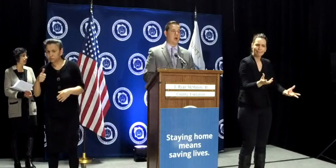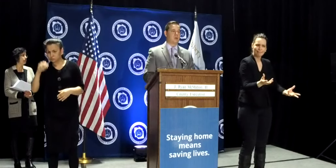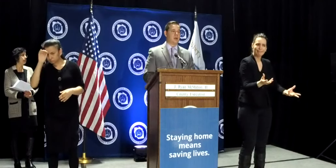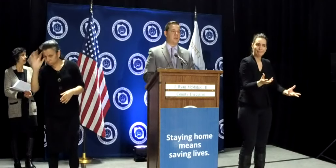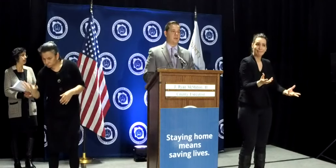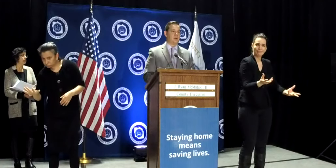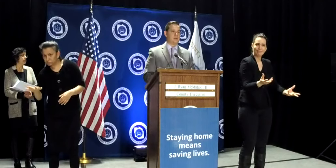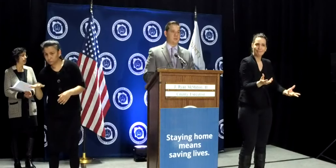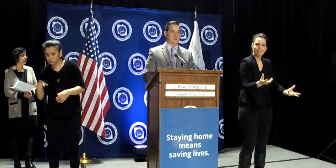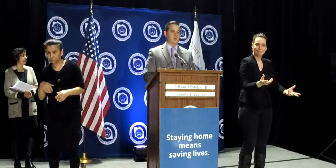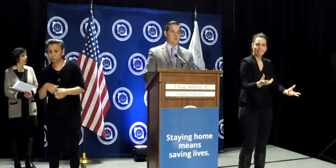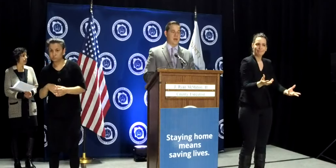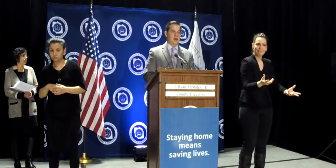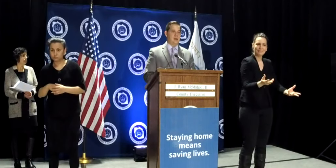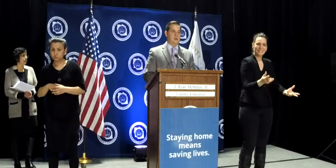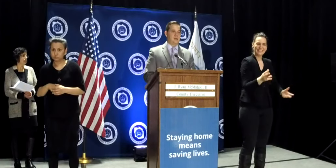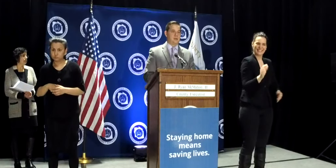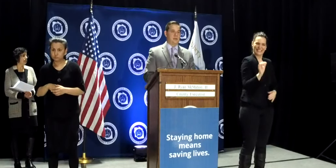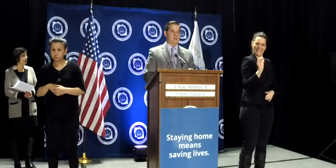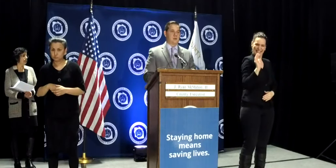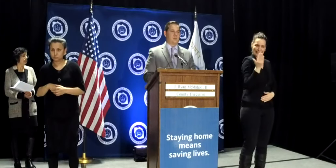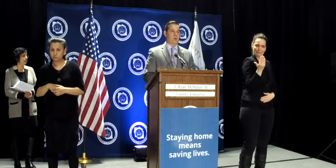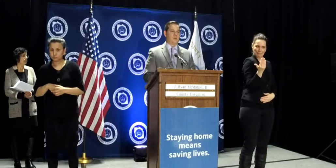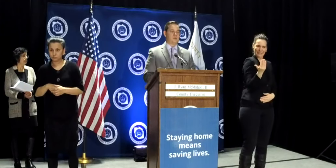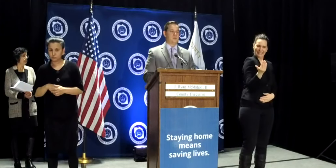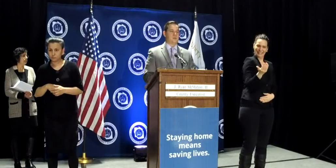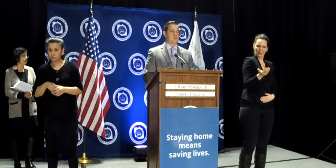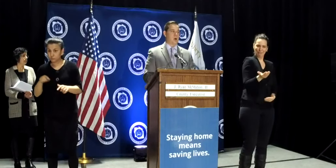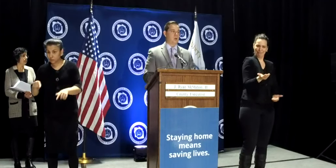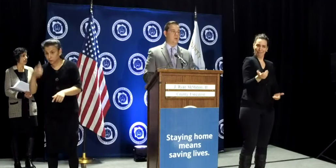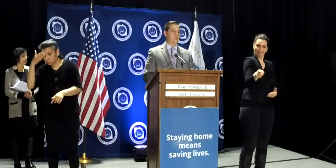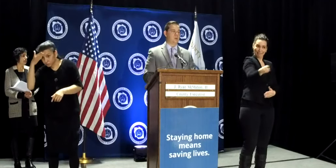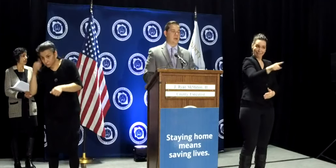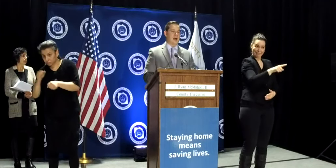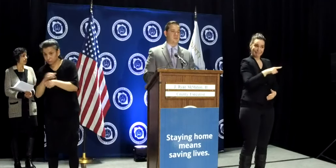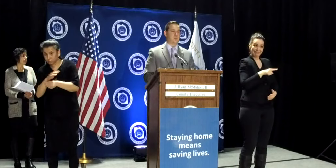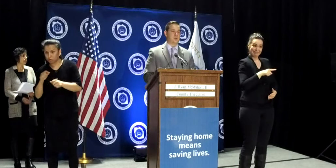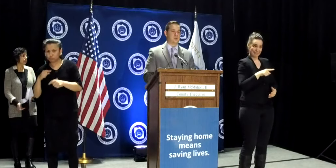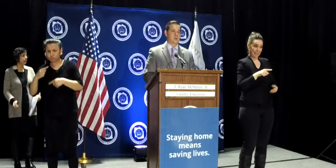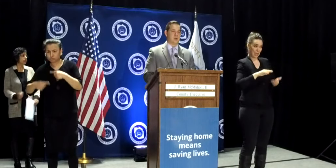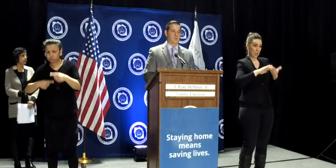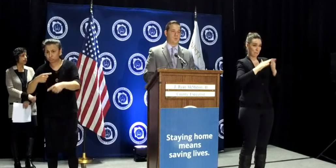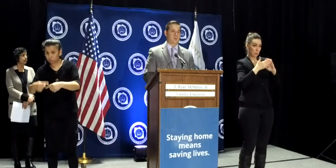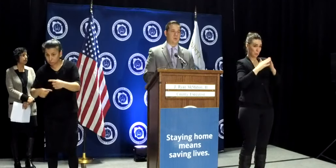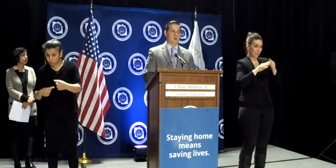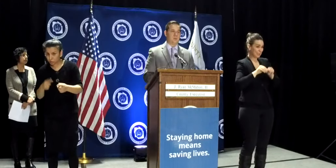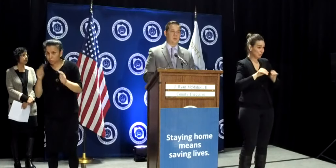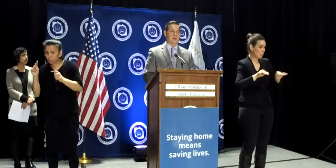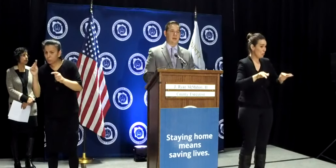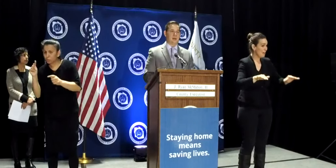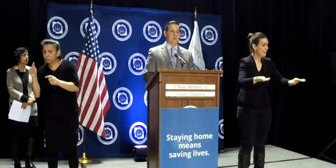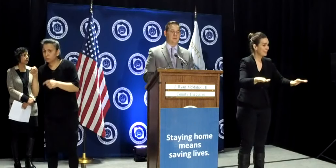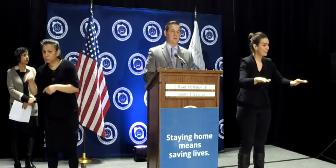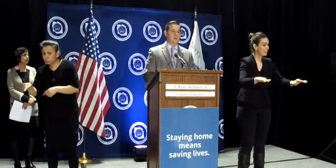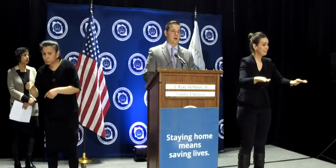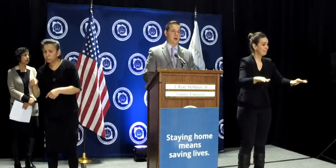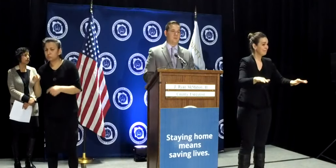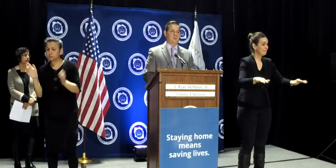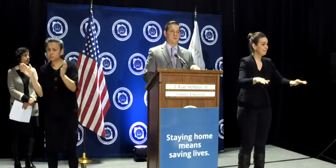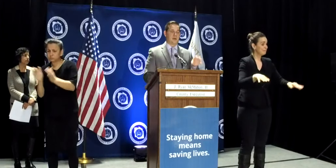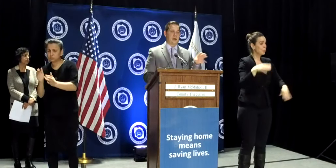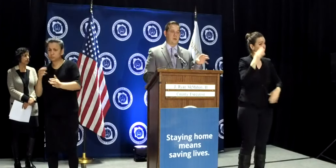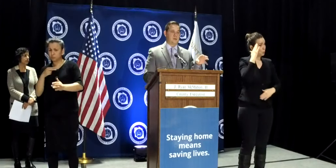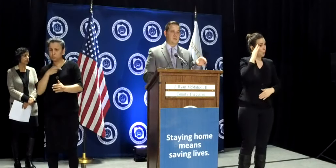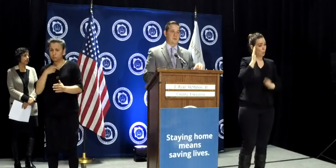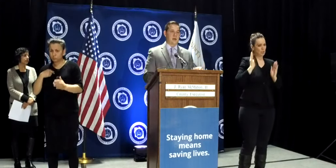There's a strong likelihood as this goes on that at some point some of these smaller community hospitals will become inundated